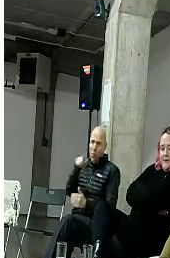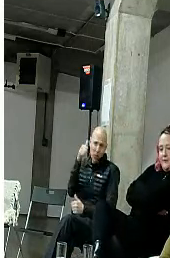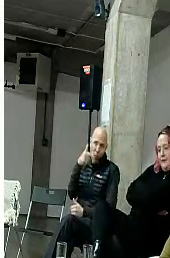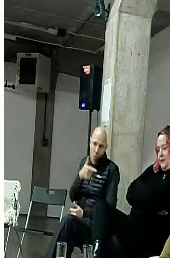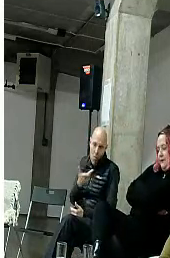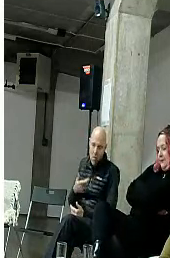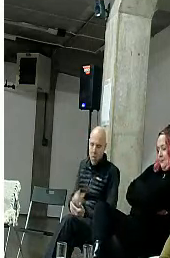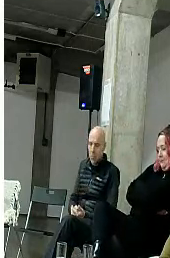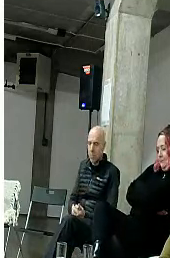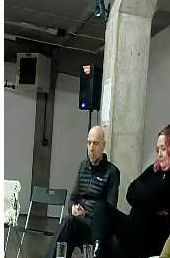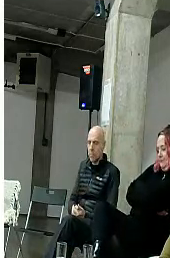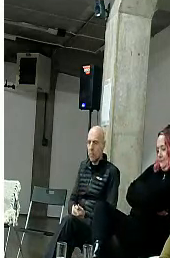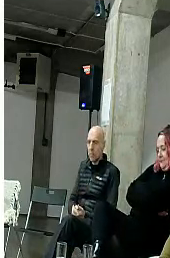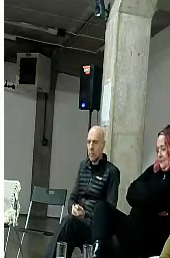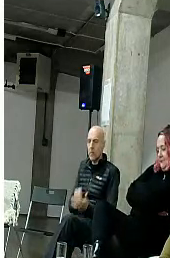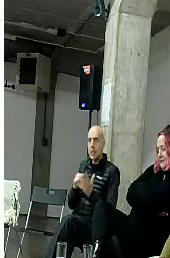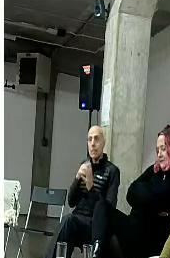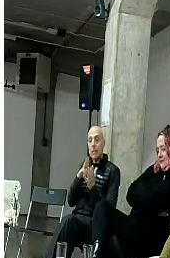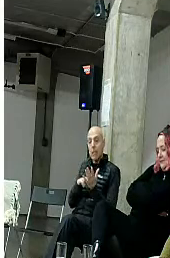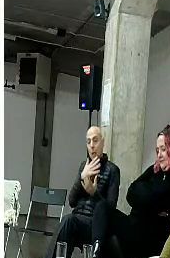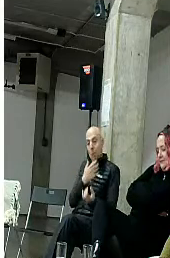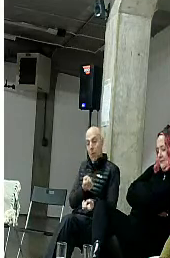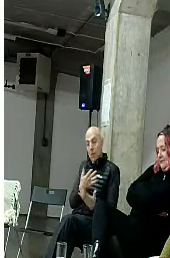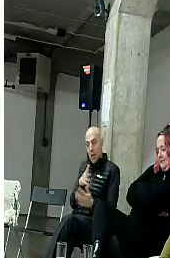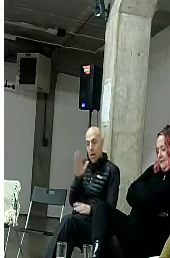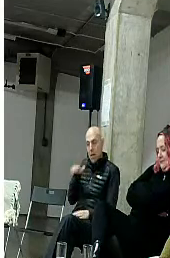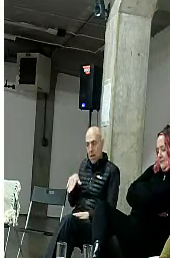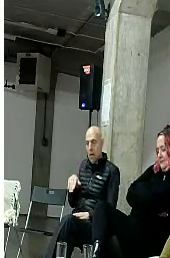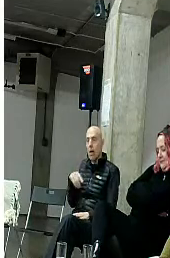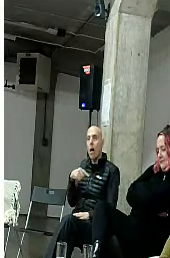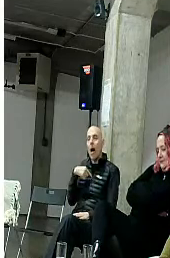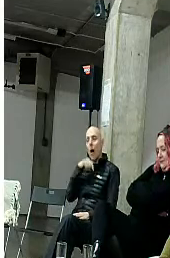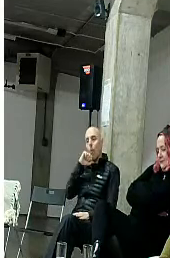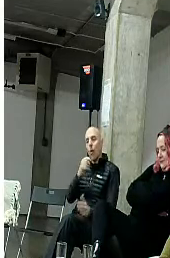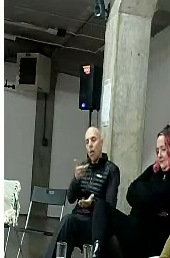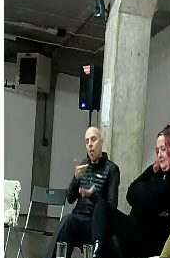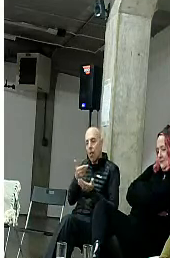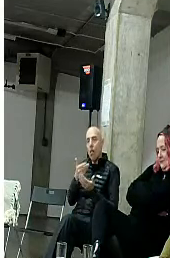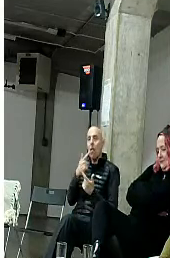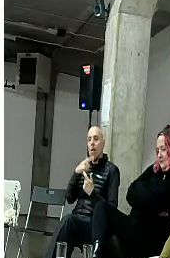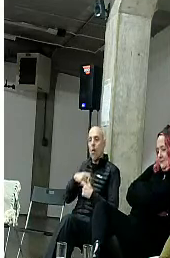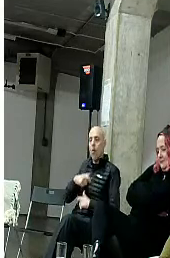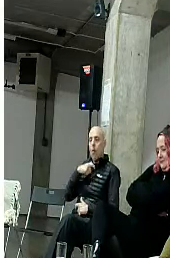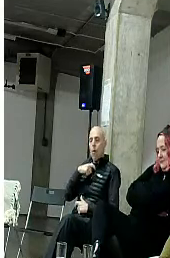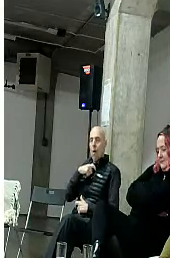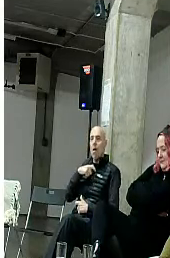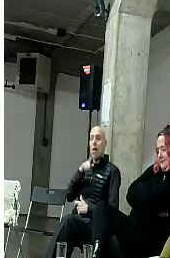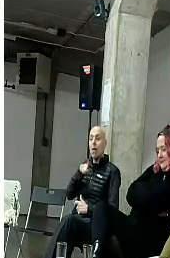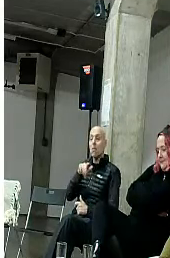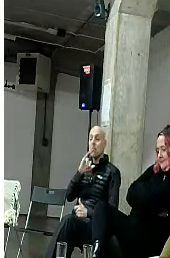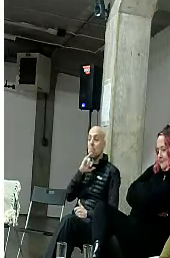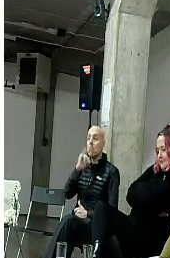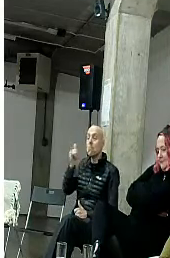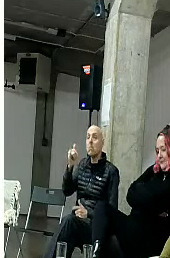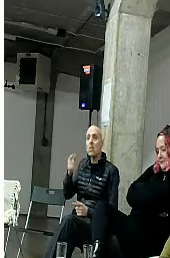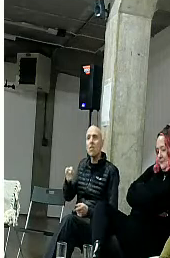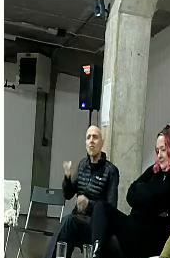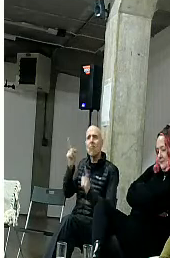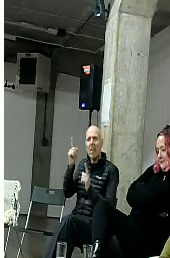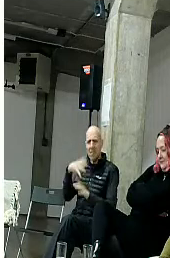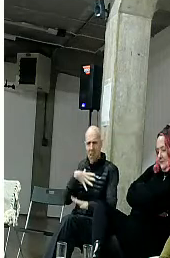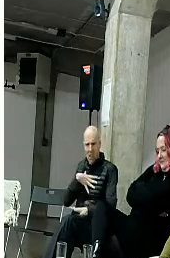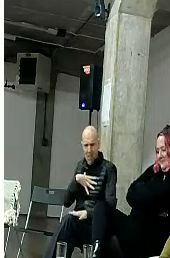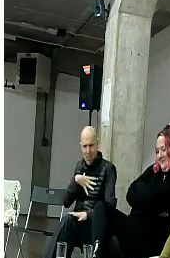And Sam said to me, listen, I'm going to get you a lawyer. And she called up the director. And I thought that